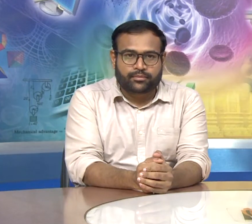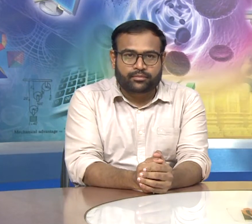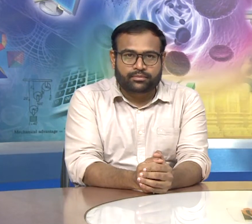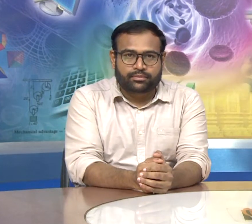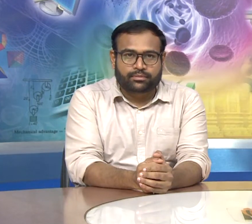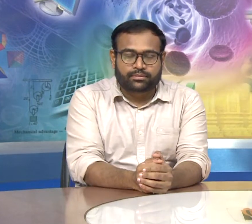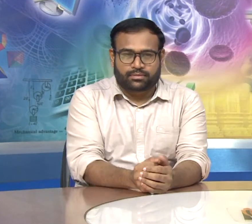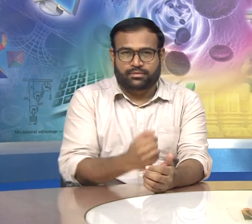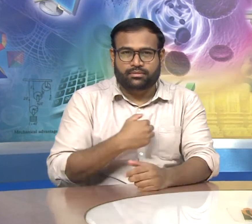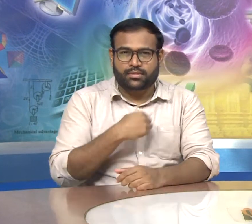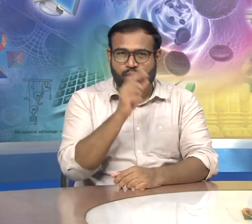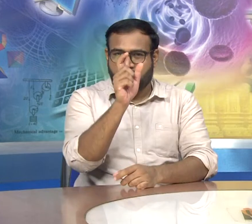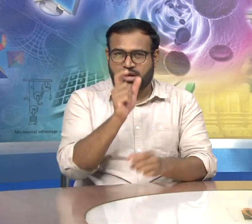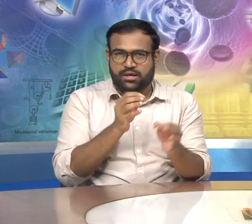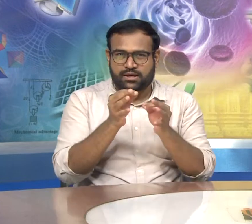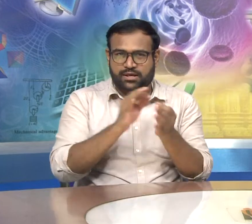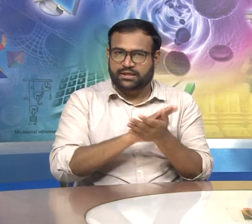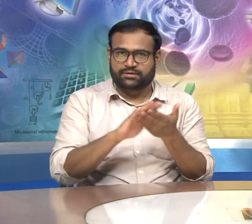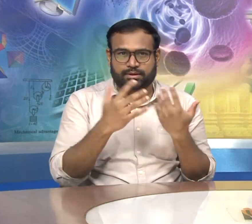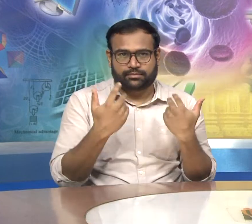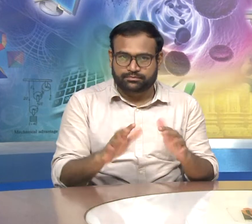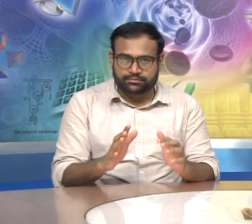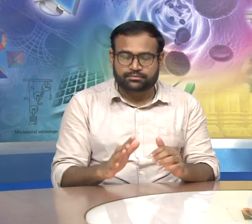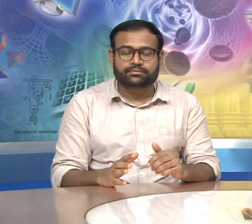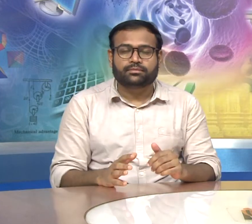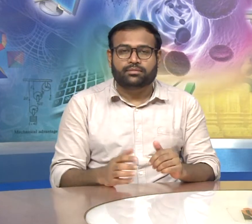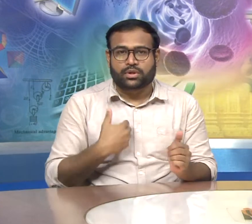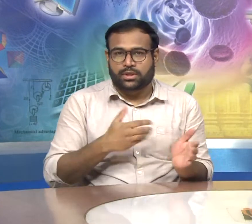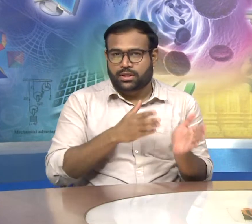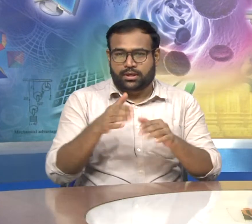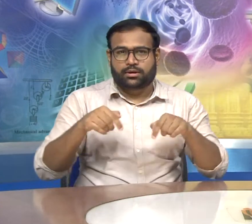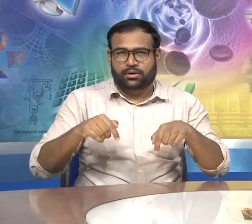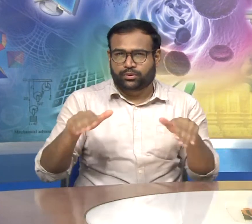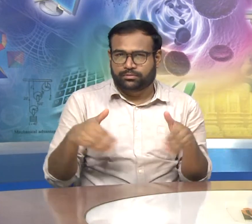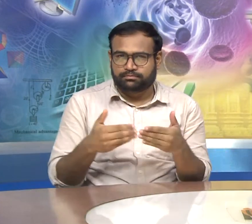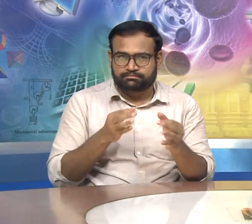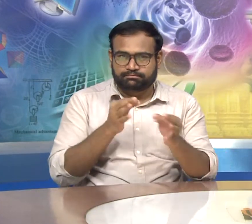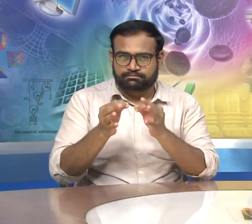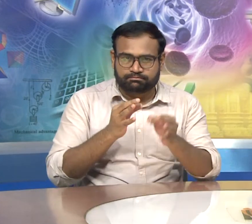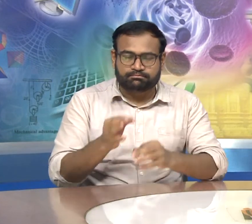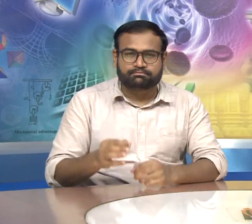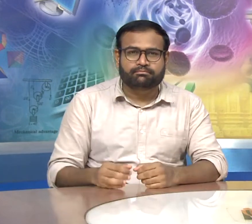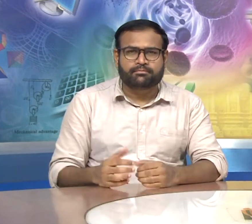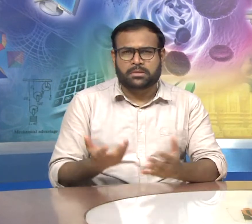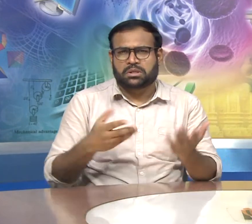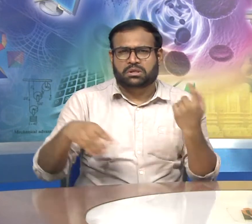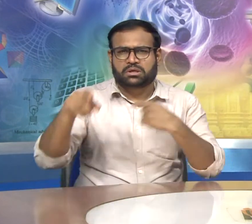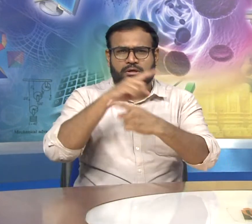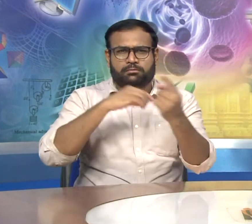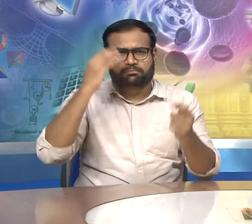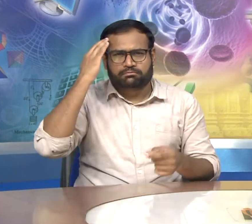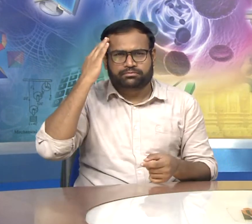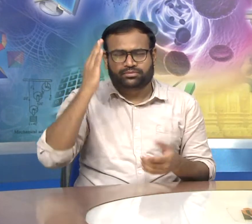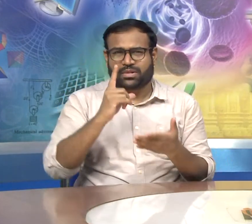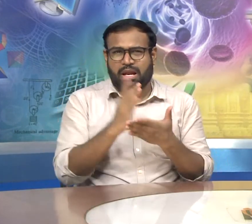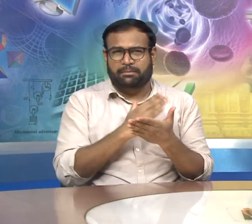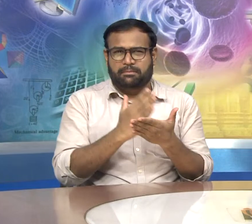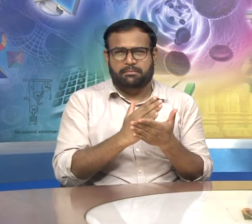different from each other. So we discussed difficult word. Let's continue and let's see the introduction of this